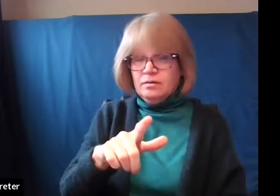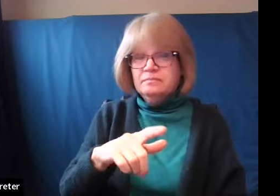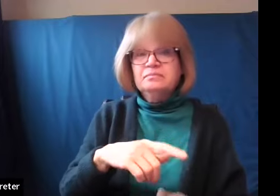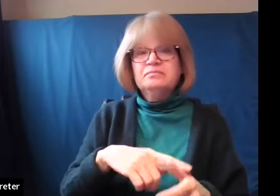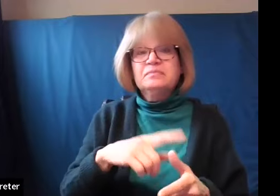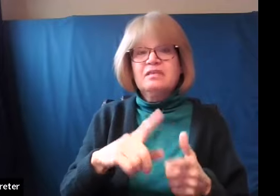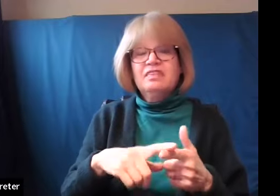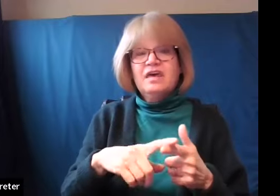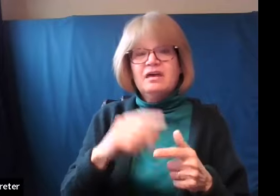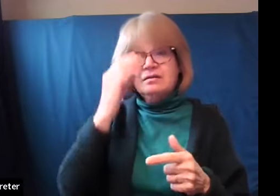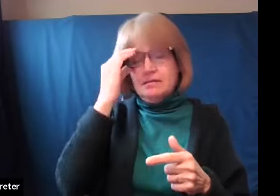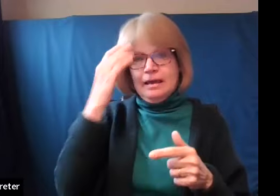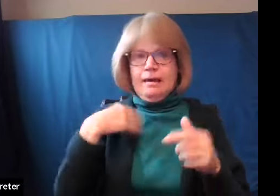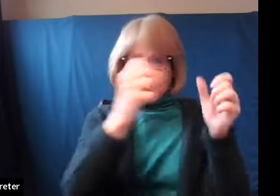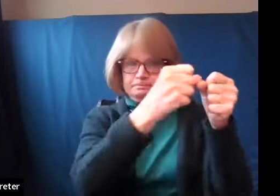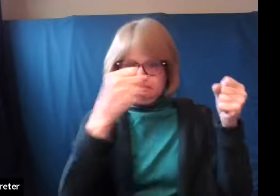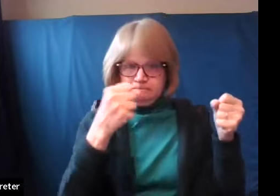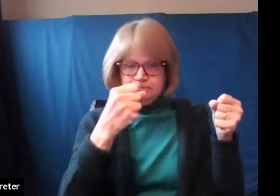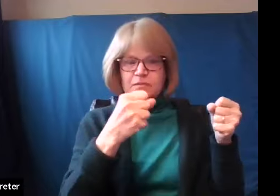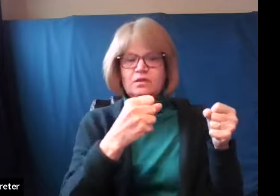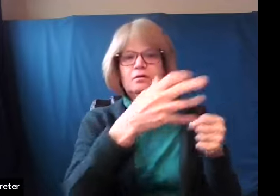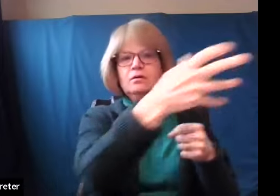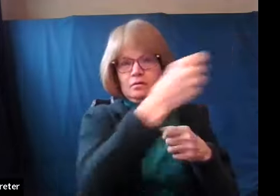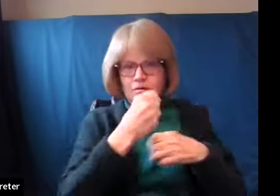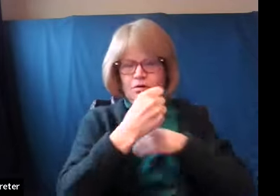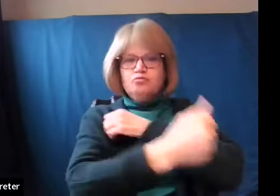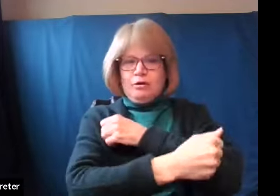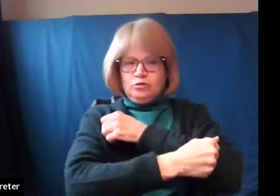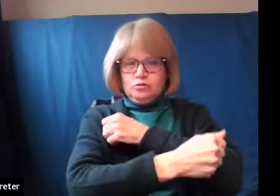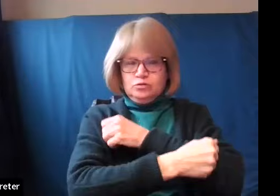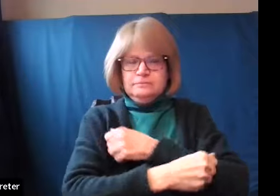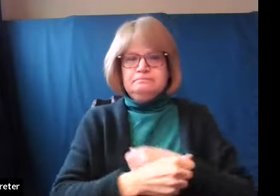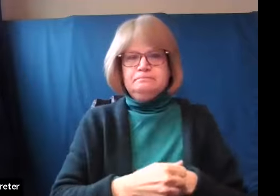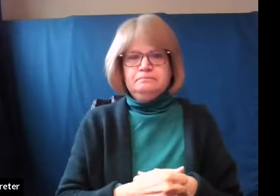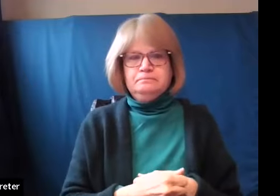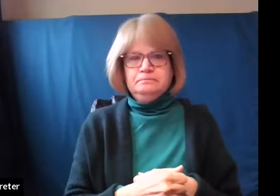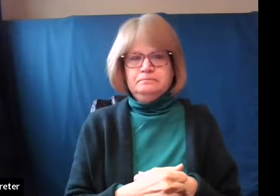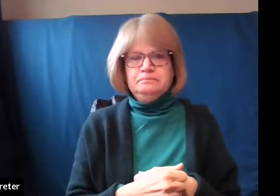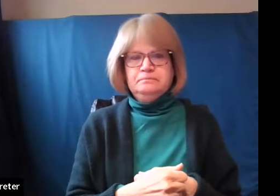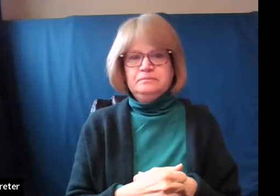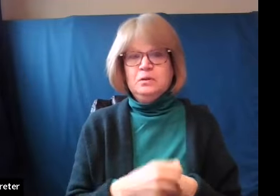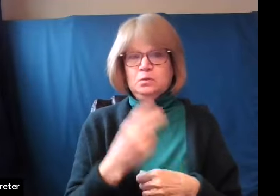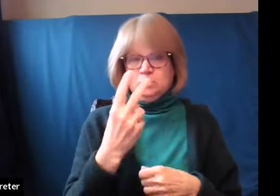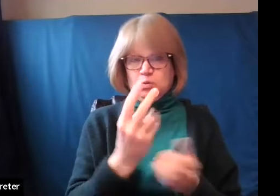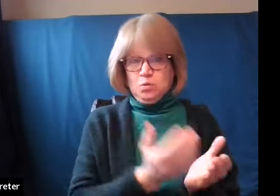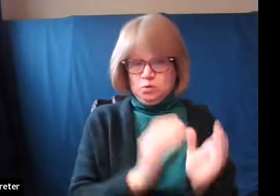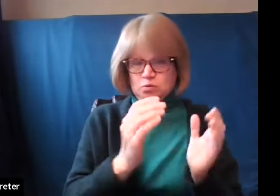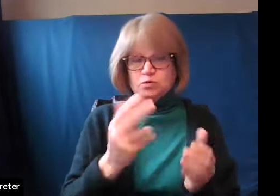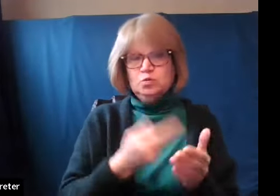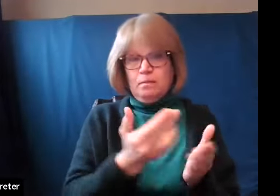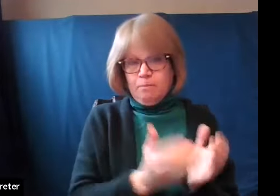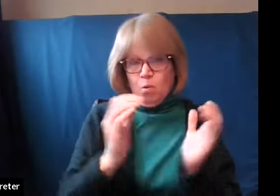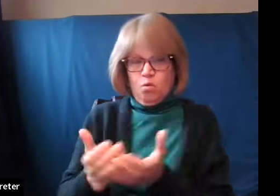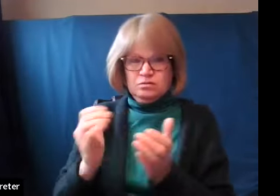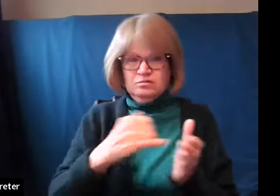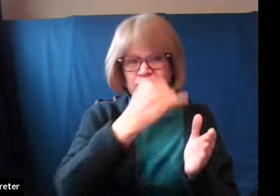calico curtain-covered cupboard where he reached for soda crackers. Two bone-toned soup bowls with hairline cracks